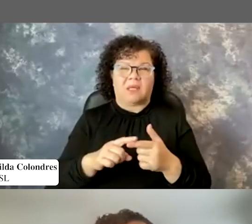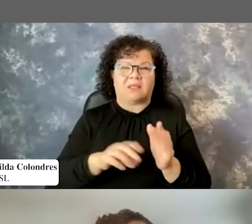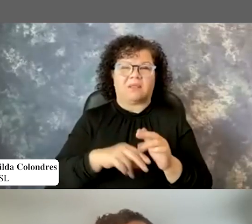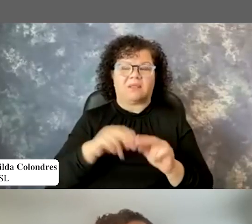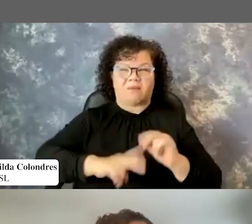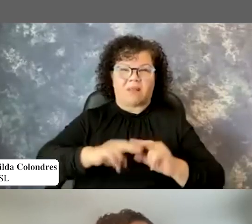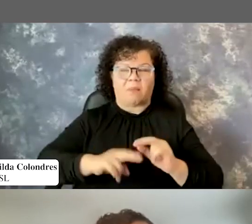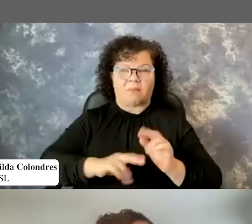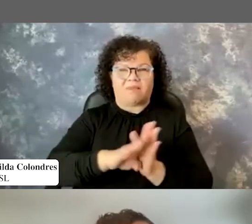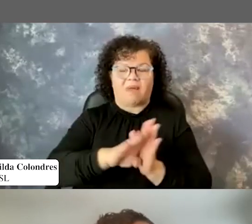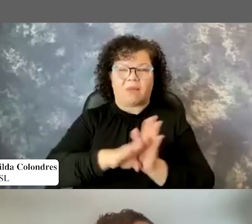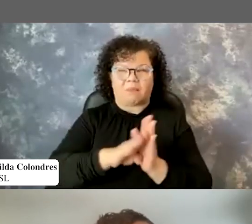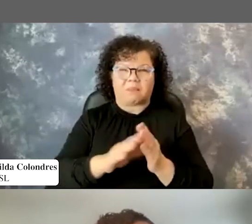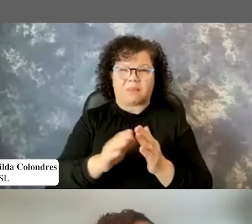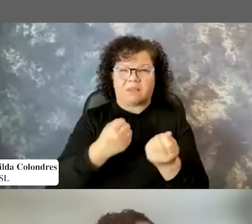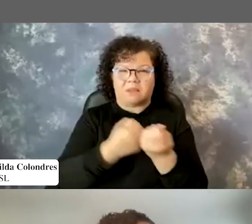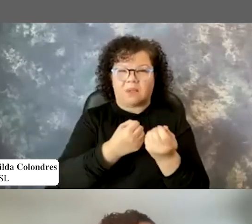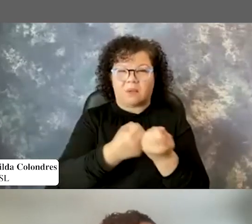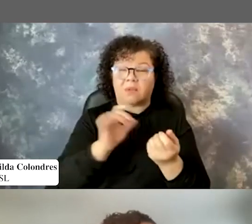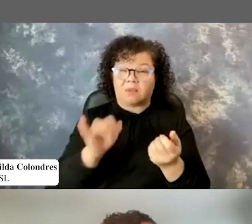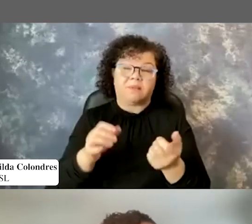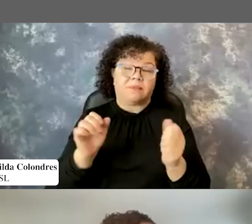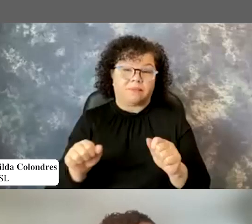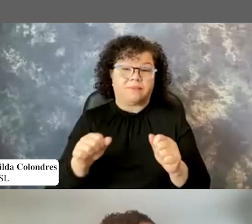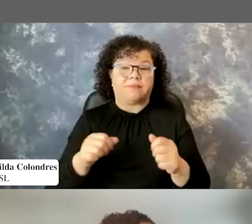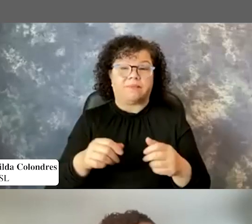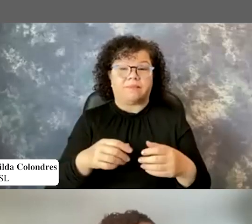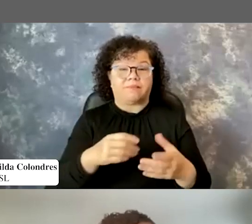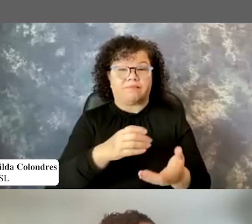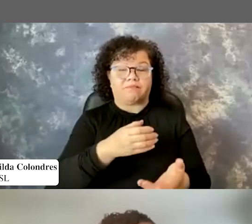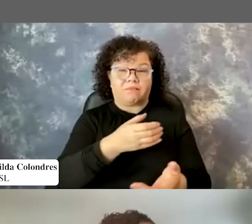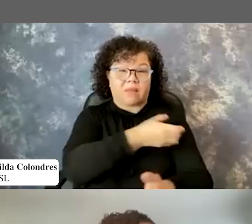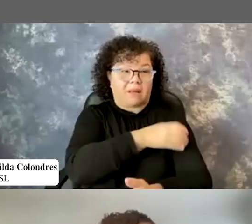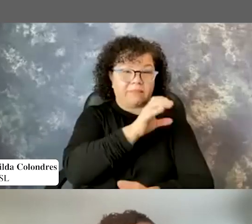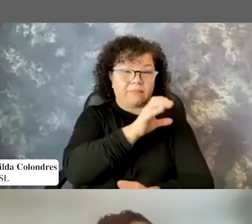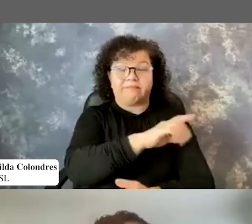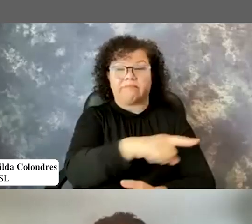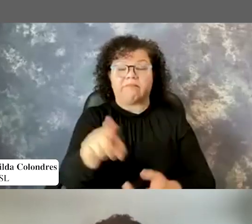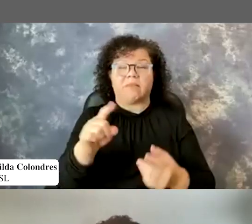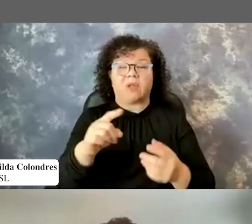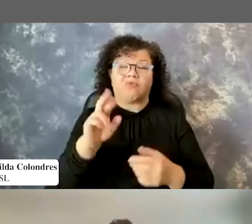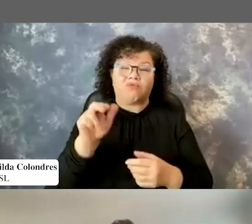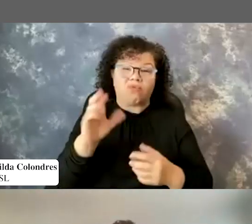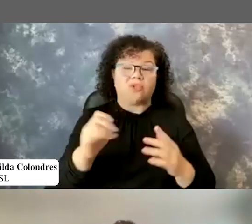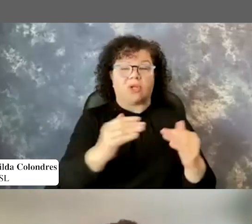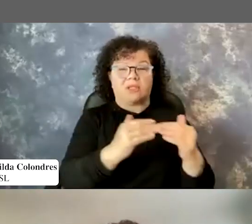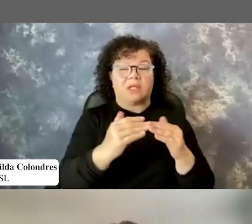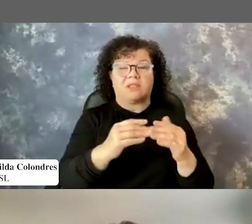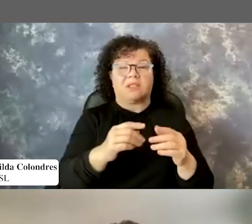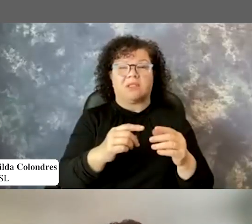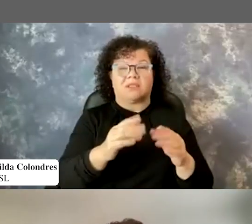most valuable in supporting community power for racial justice among a broad range